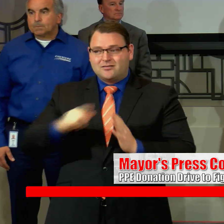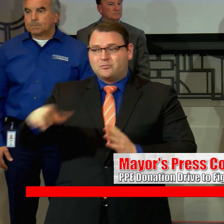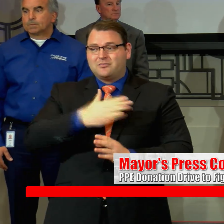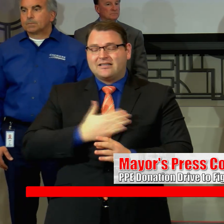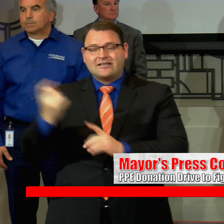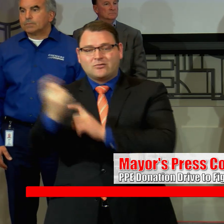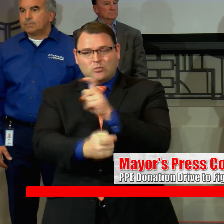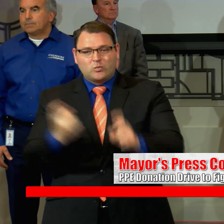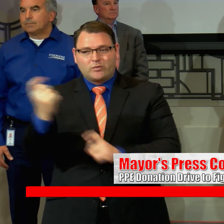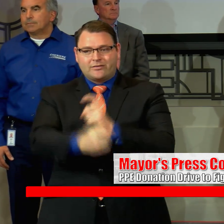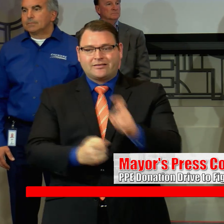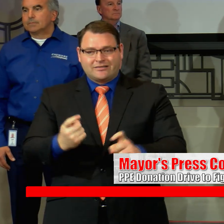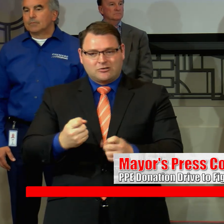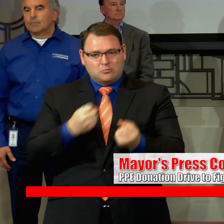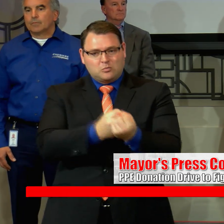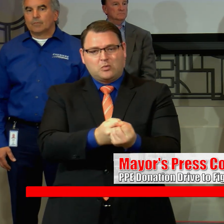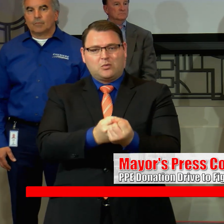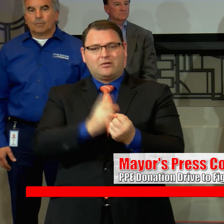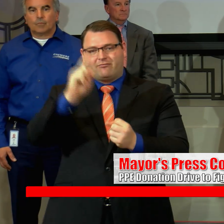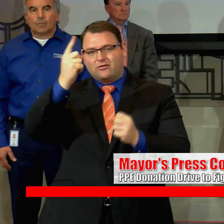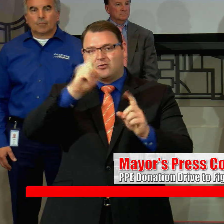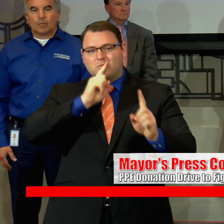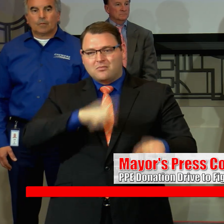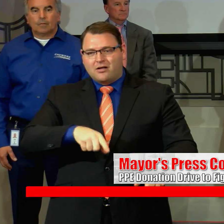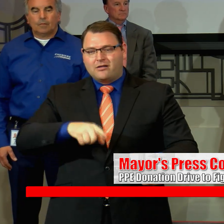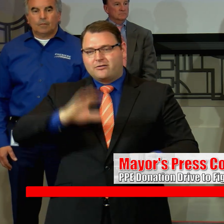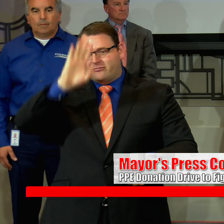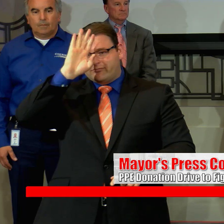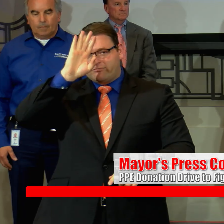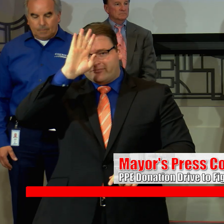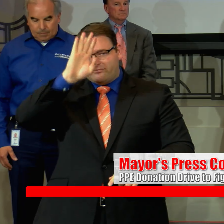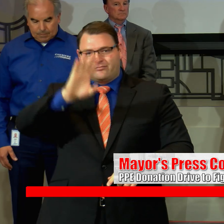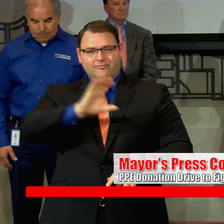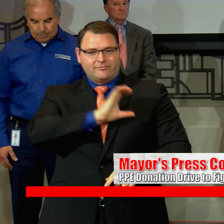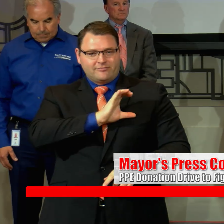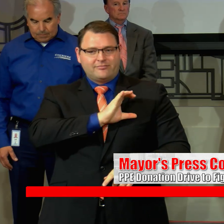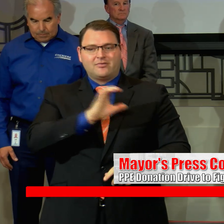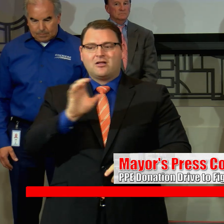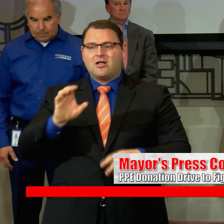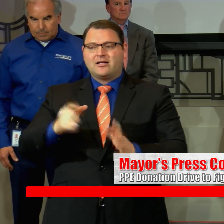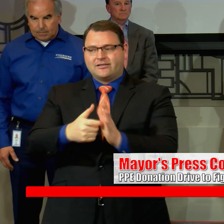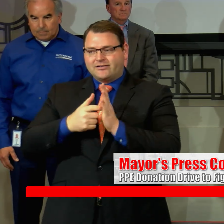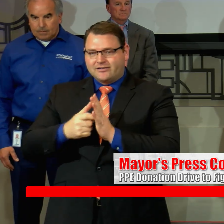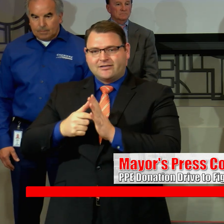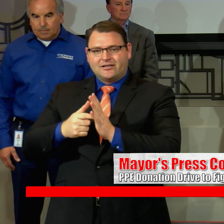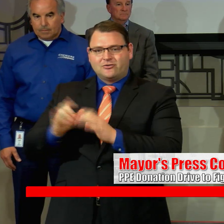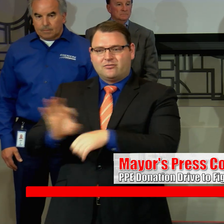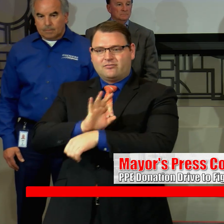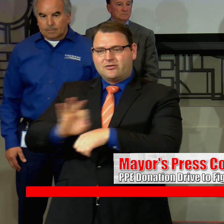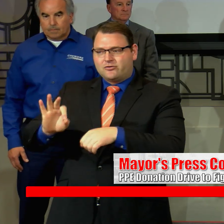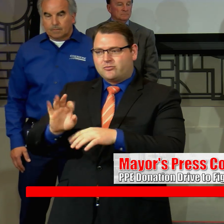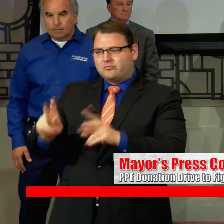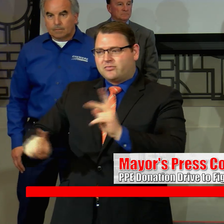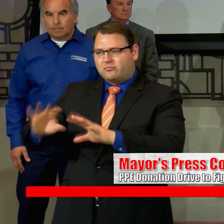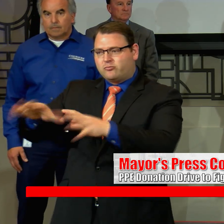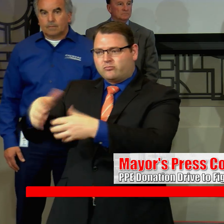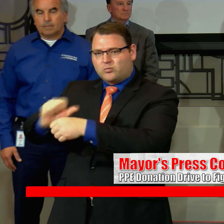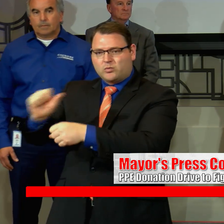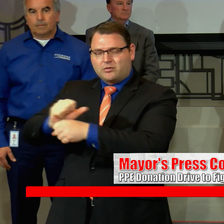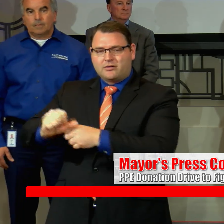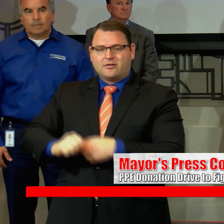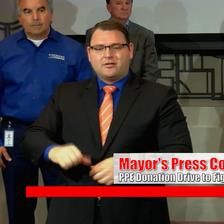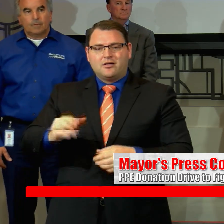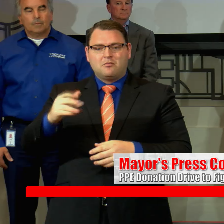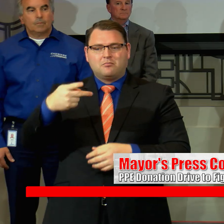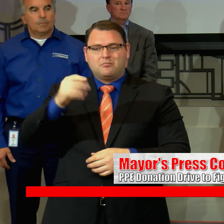line. Our first responders, essential function personnel, Houston Parks and Recreation Department, Meal